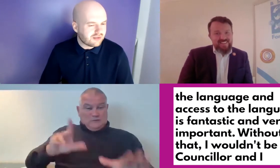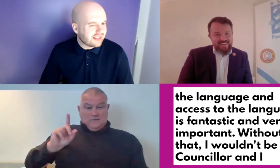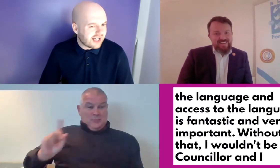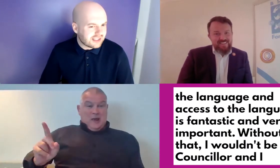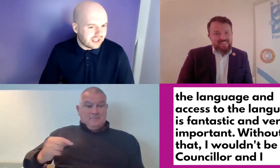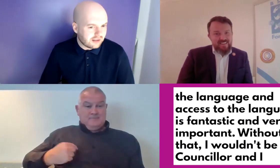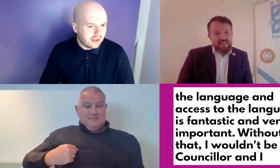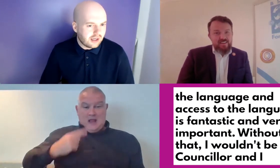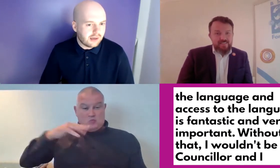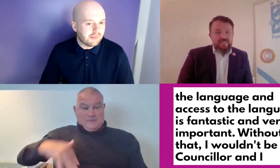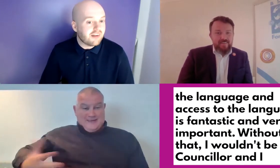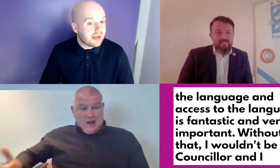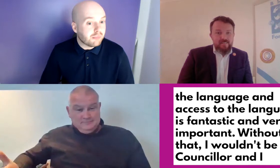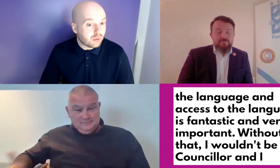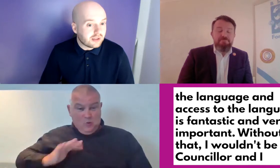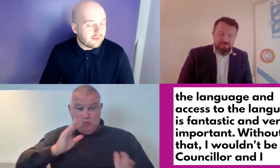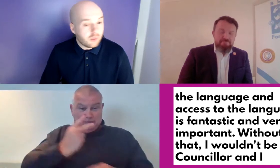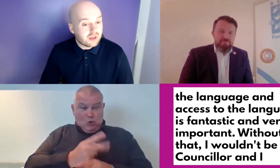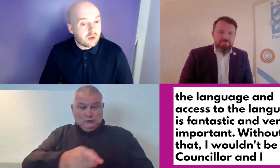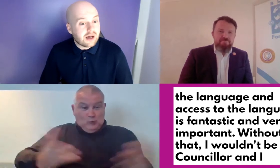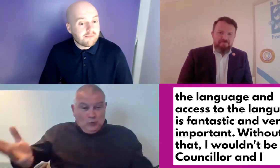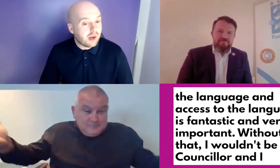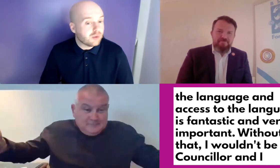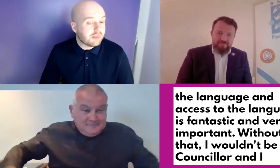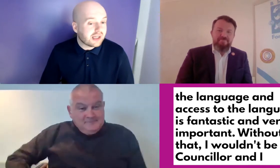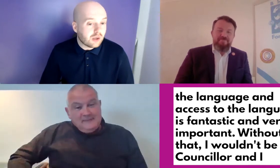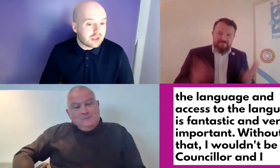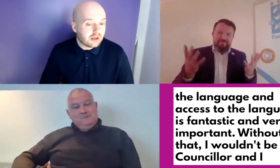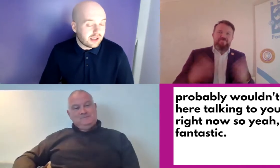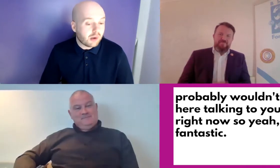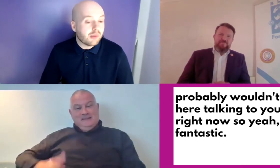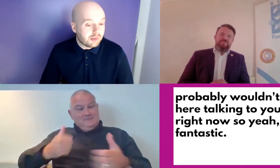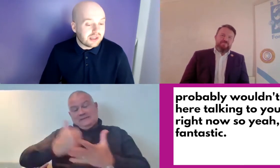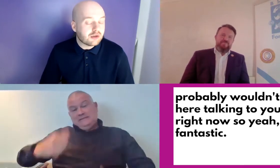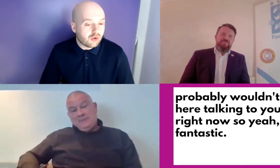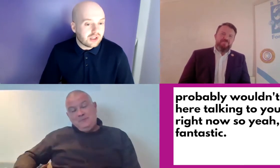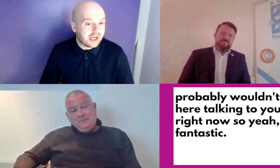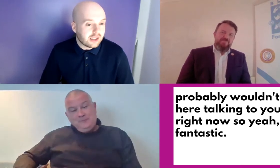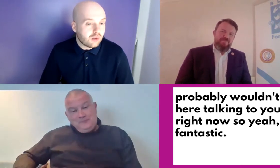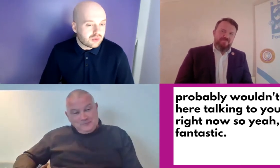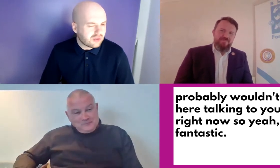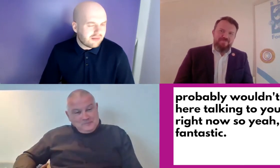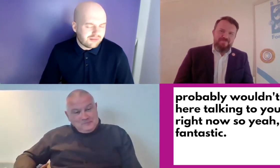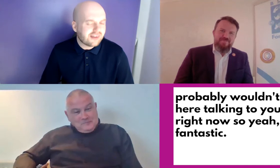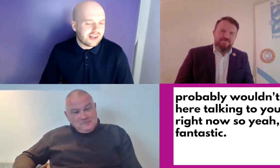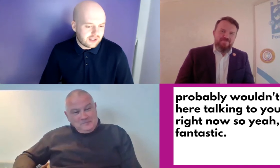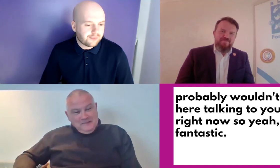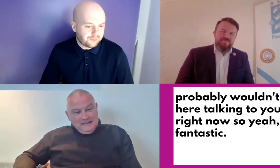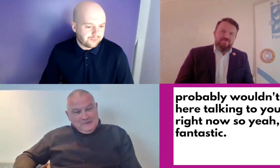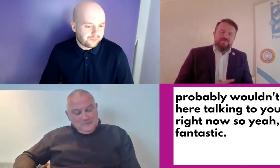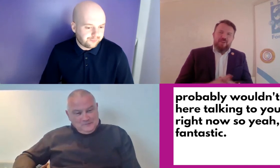is fantastic and very important. Without that, I wouldn't be a counsellor, and I probably wouldn't be here talking to you right now. So yeah,